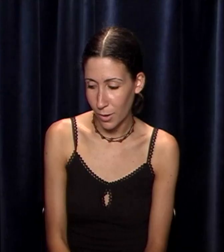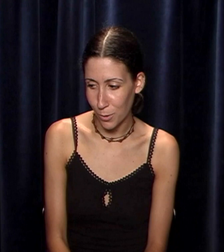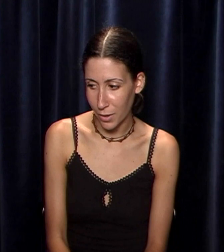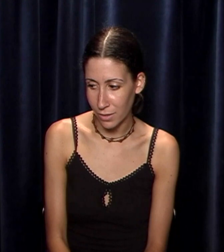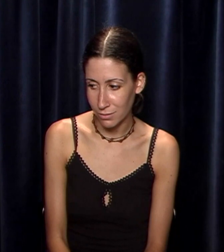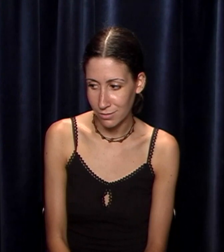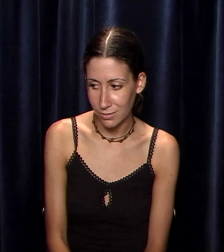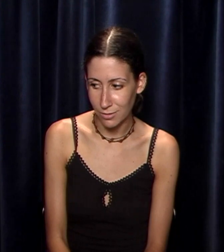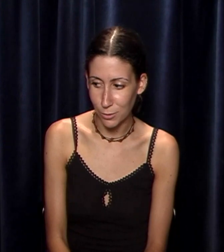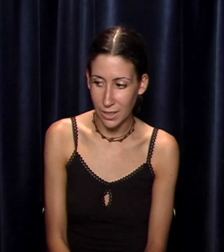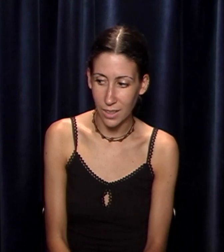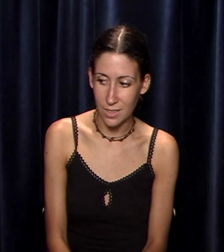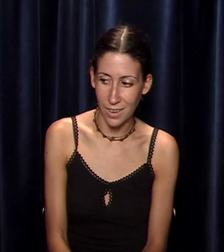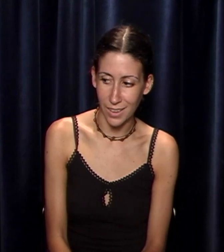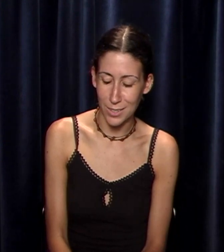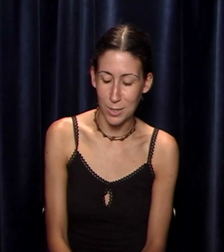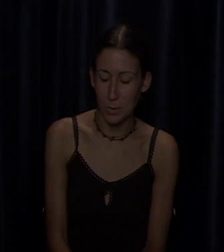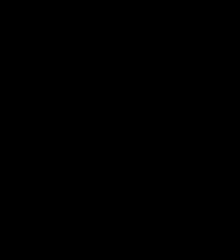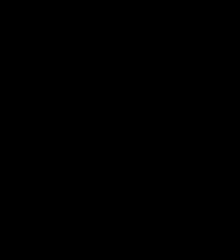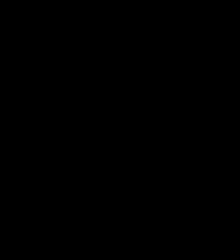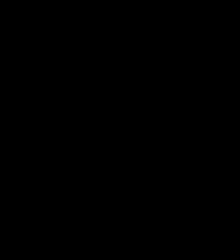Okay. Red light's on. I guess this is working.